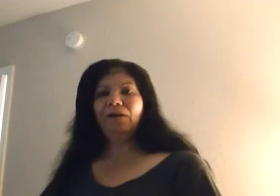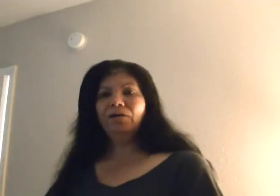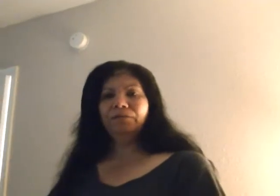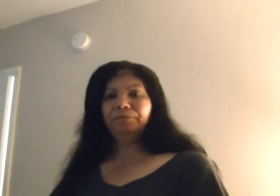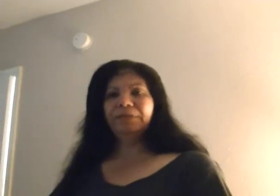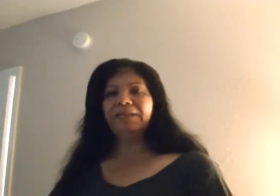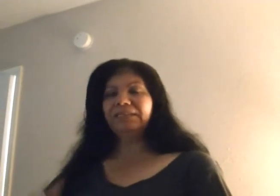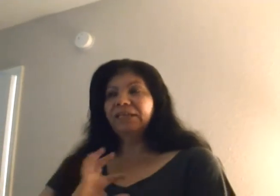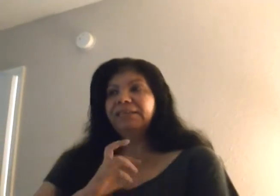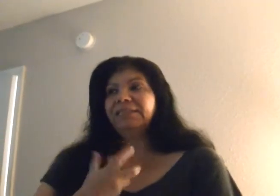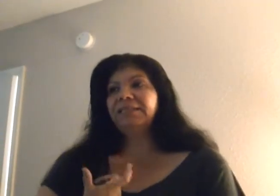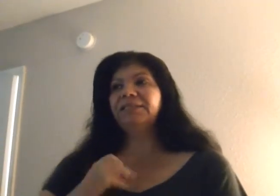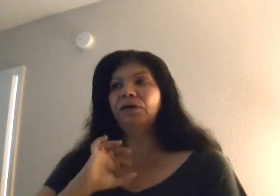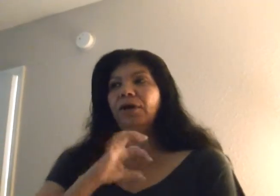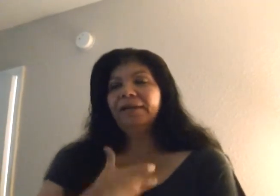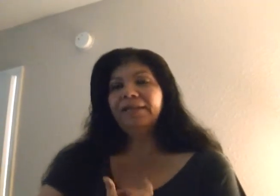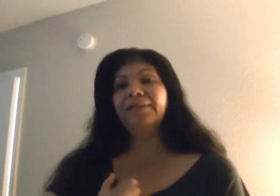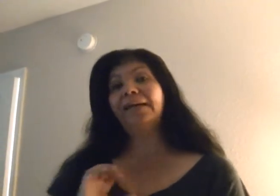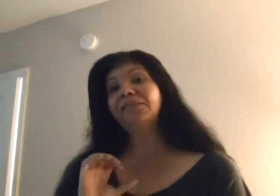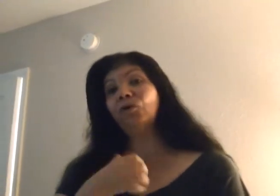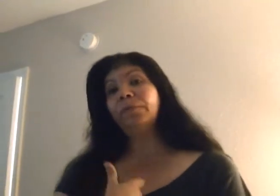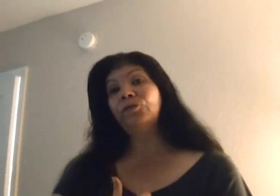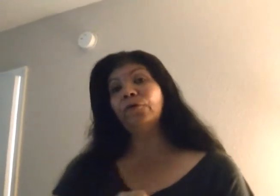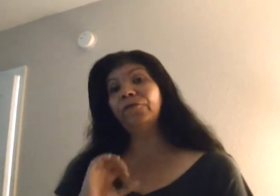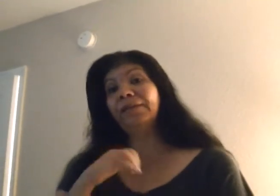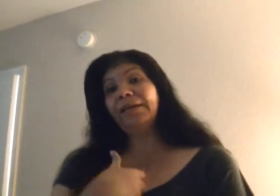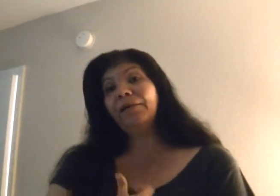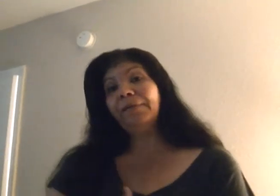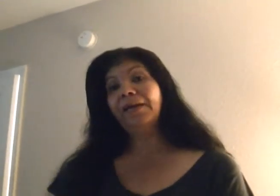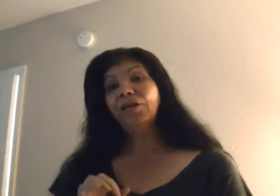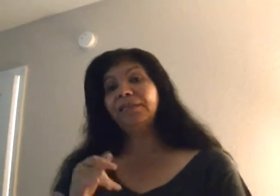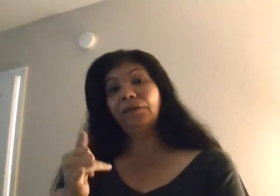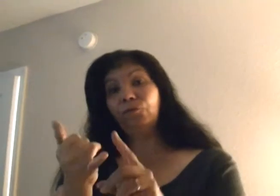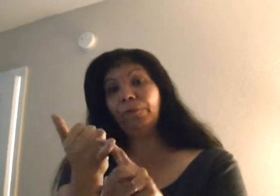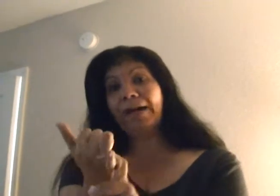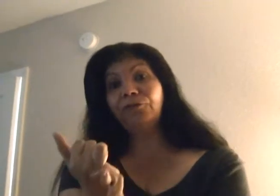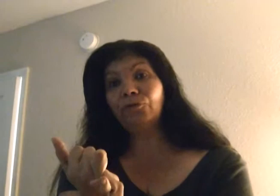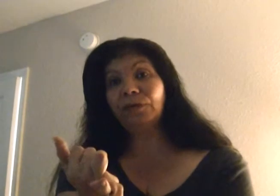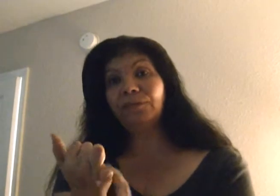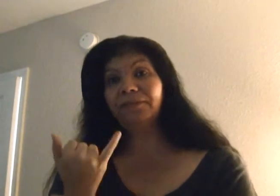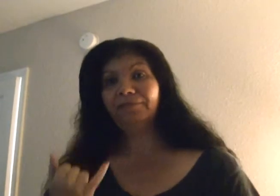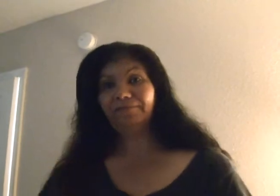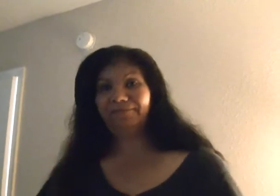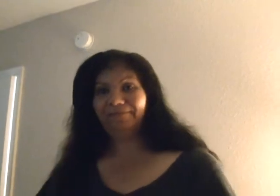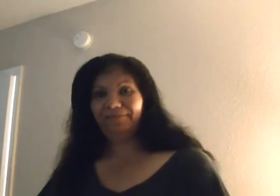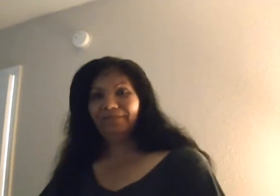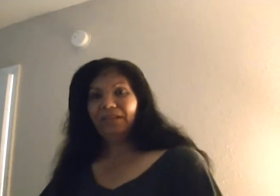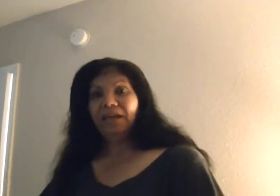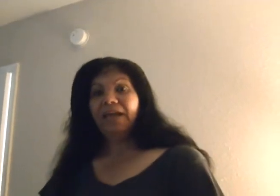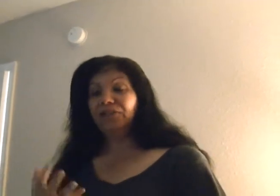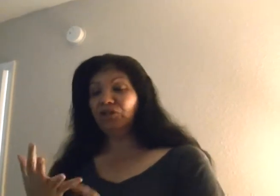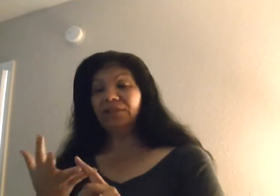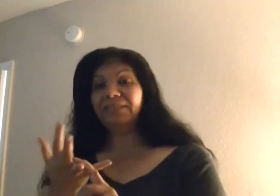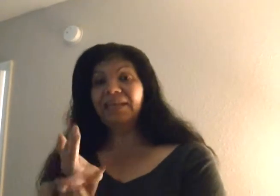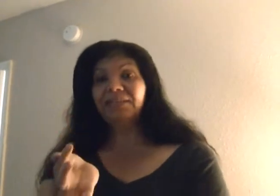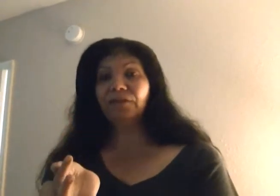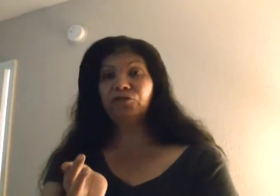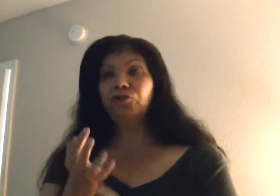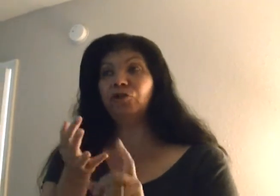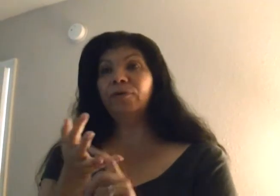No, because it sits there. And that's an open door for the enemy to give you bad dreams. Mm-hmm. And start saying stuff to you. So in the